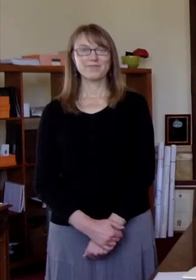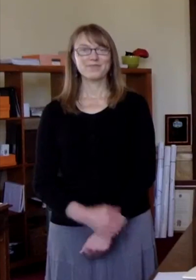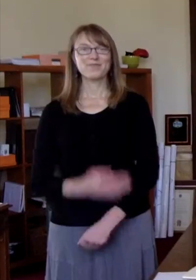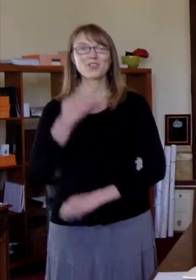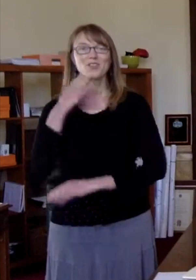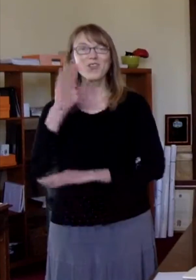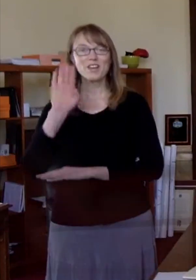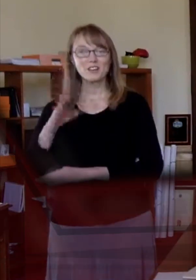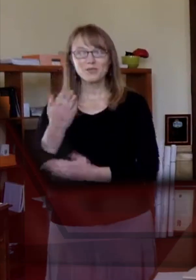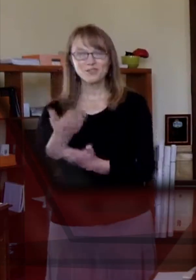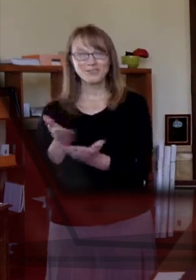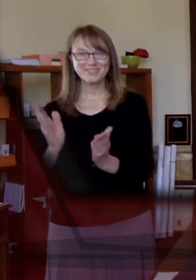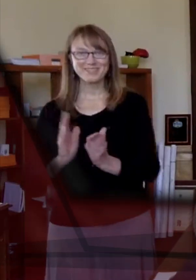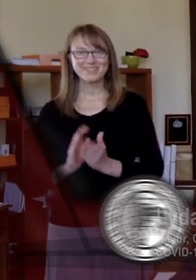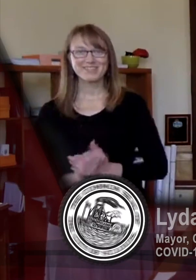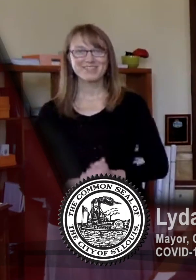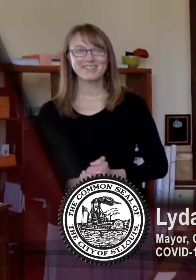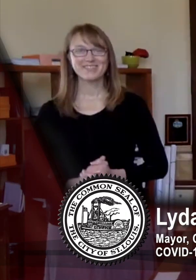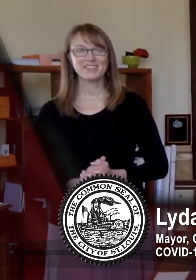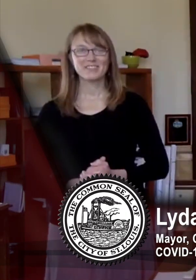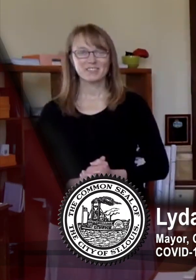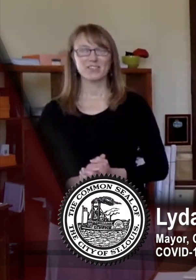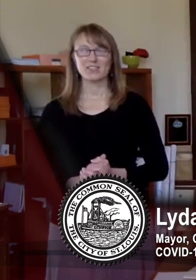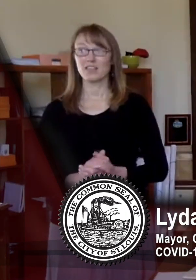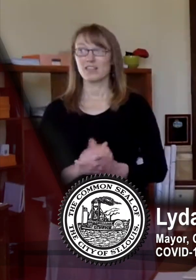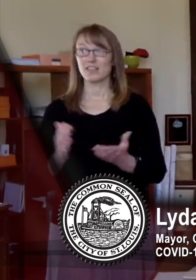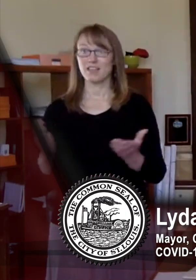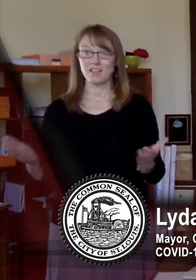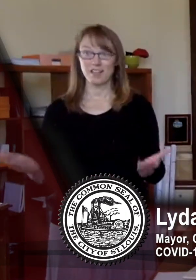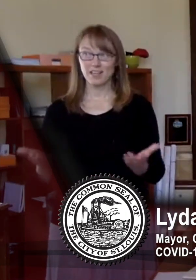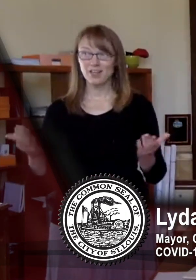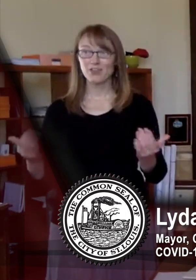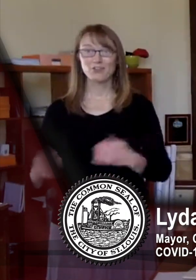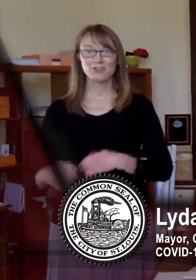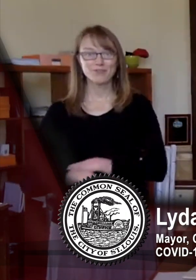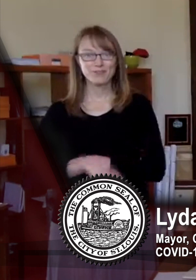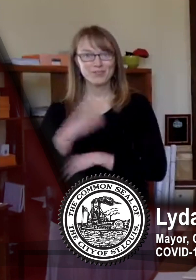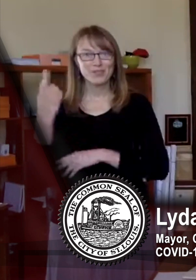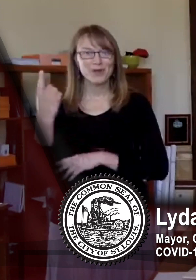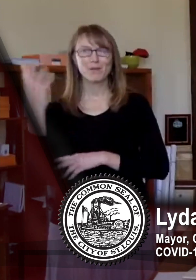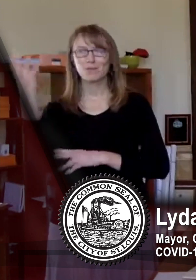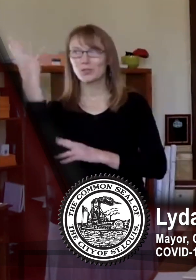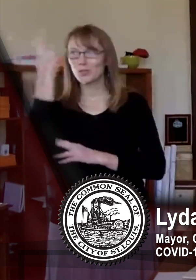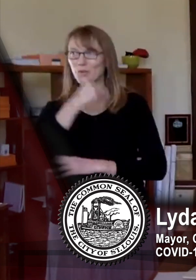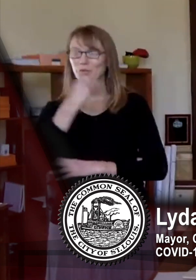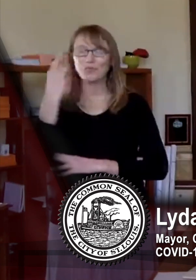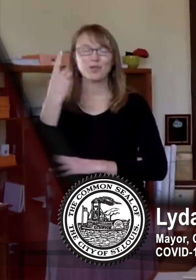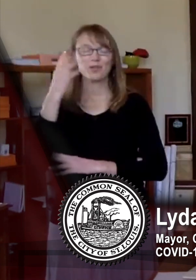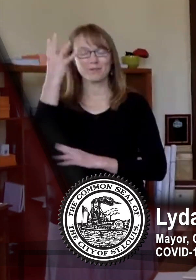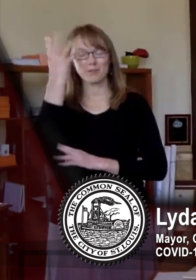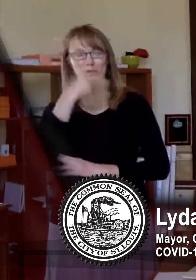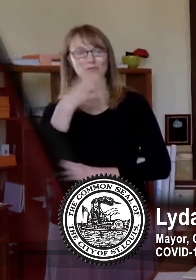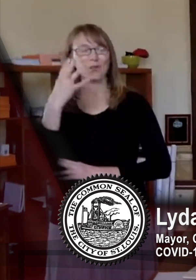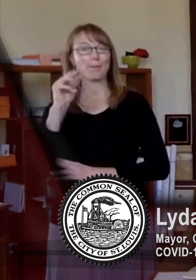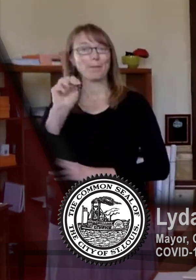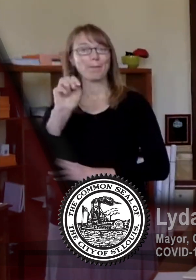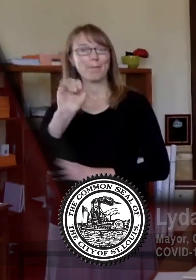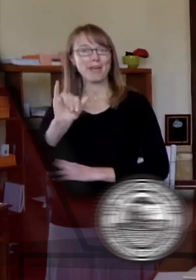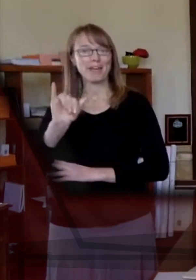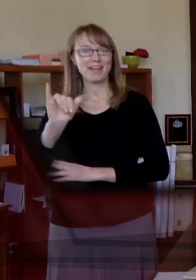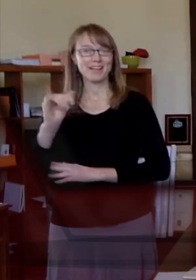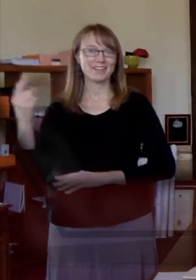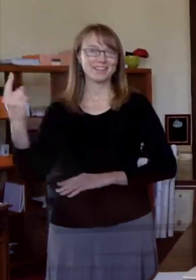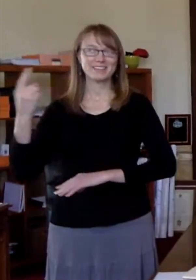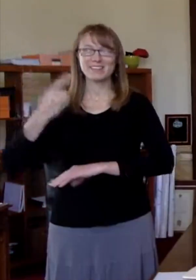Good afternoon, everybody. Here we are on a beautiful May day. Appreciate all of you who are joining us to